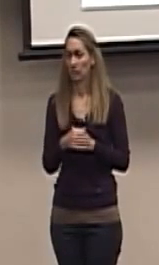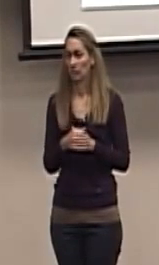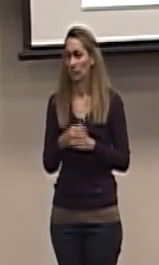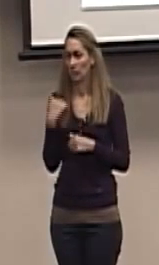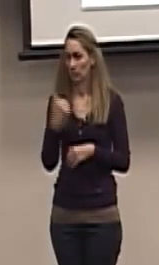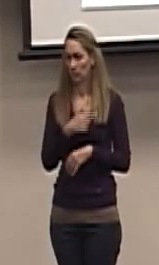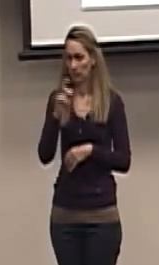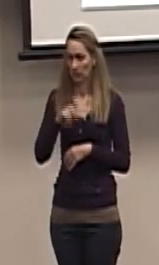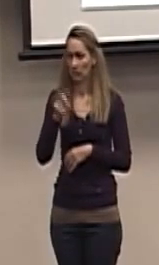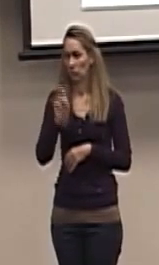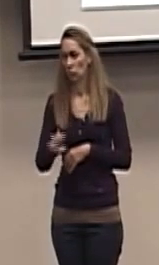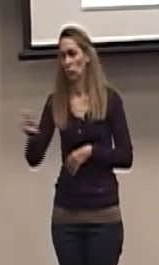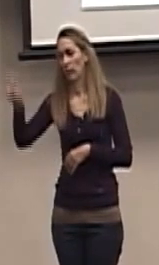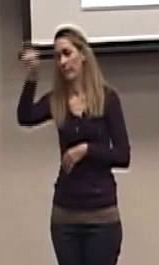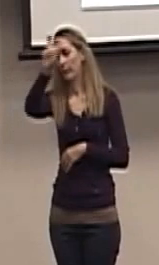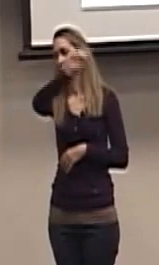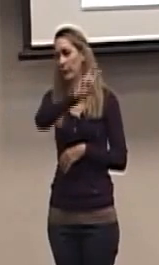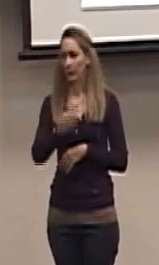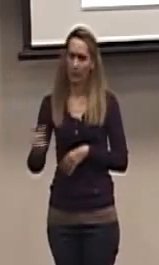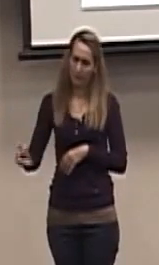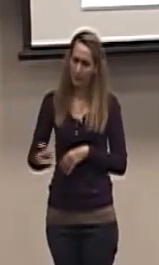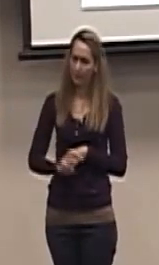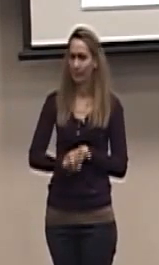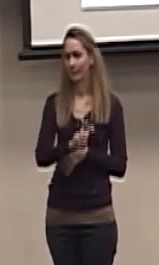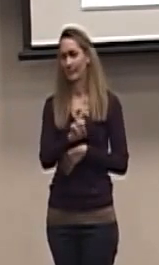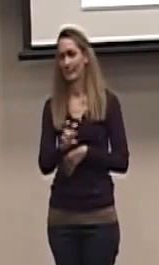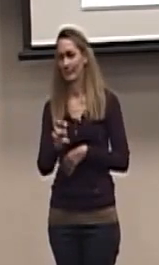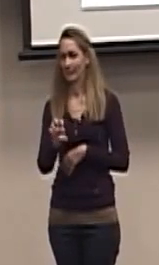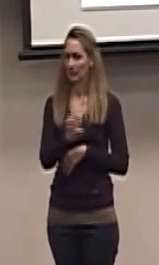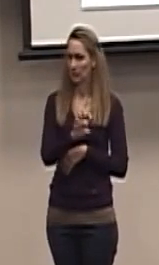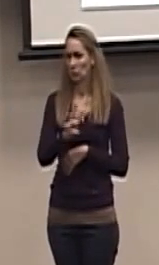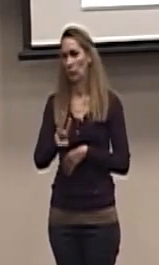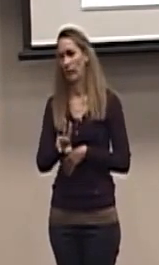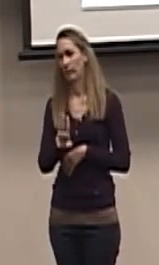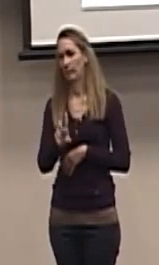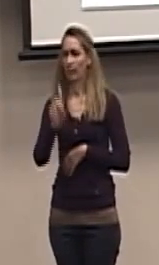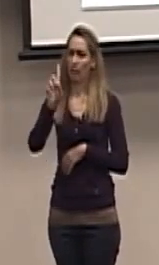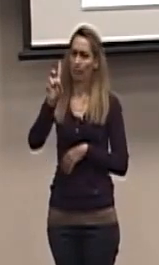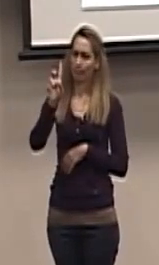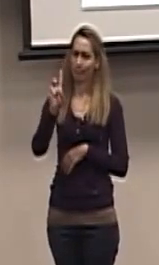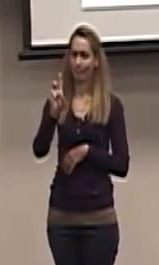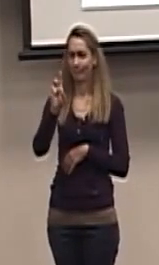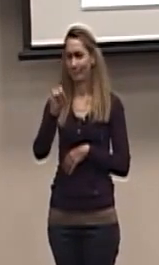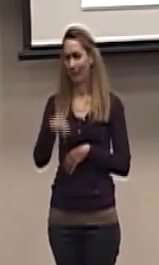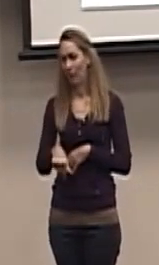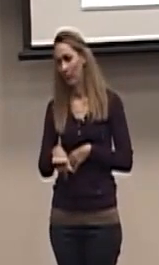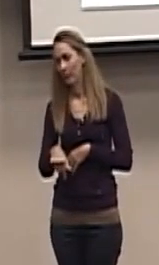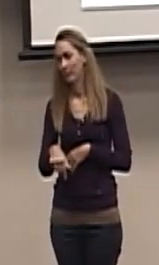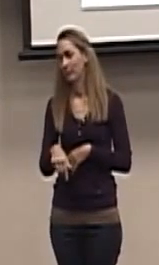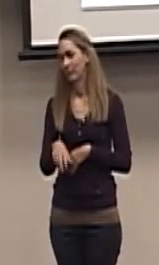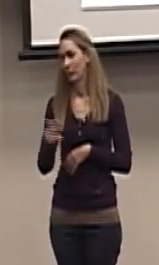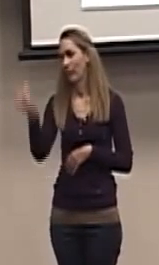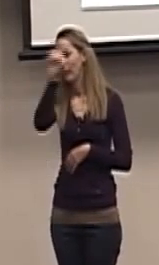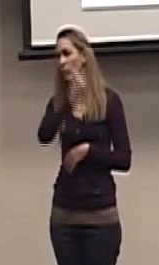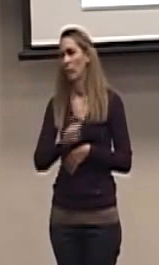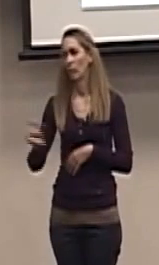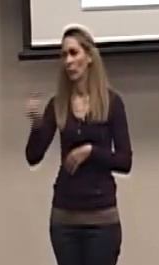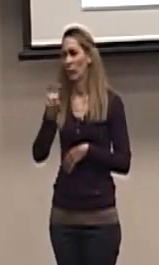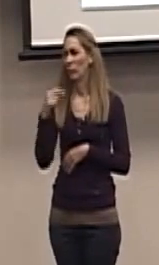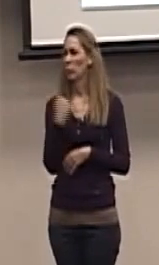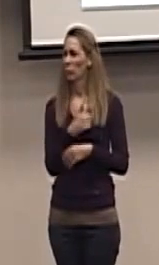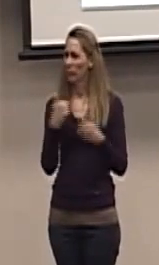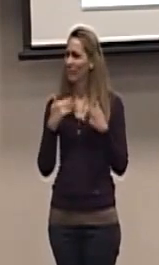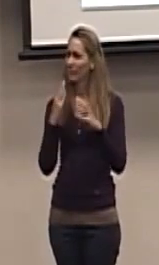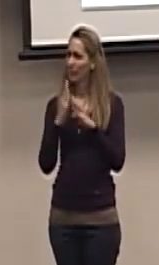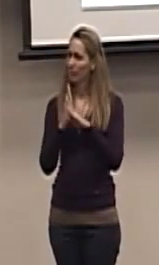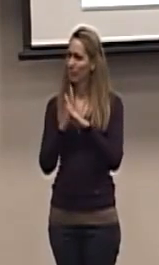traveling up and down, east and west of the country. I was telling Tim, we have a bus, but that bus